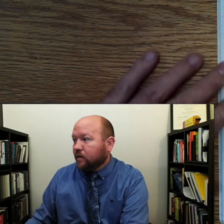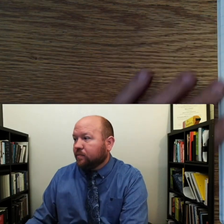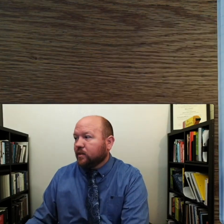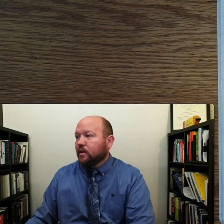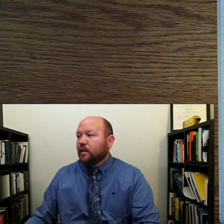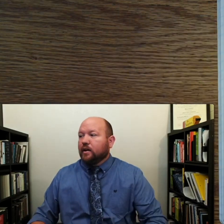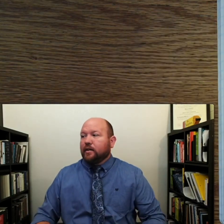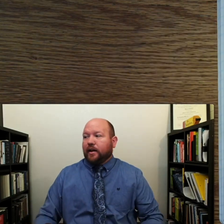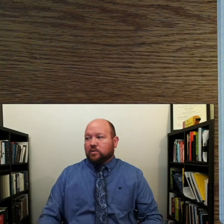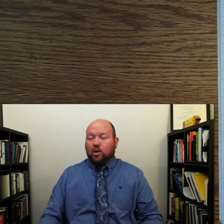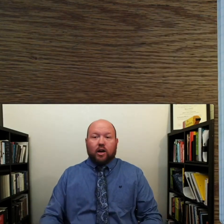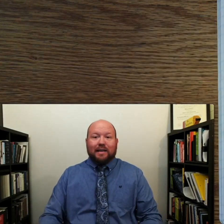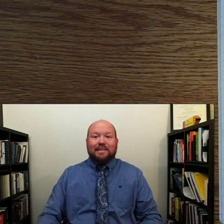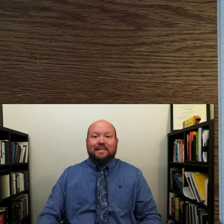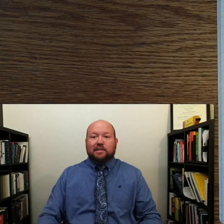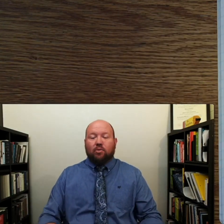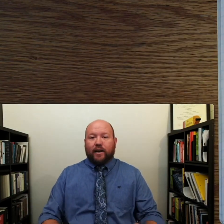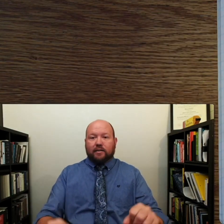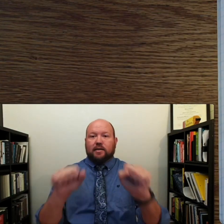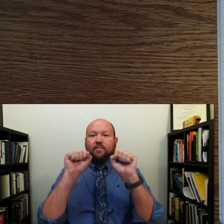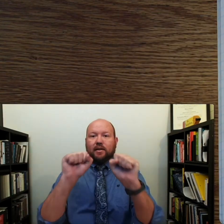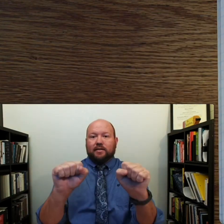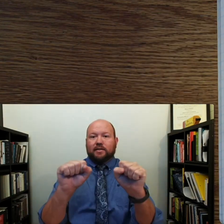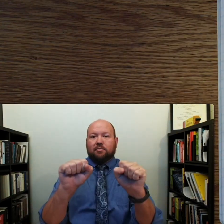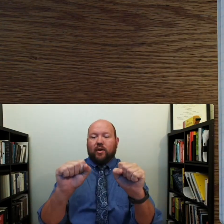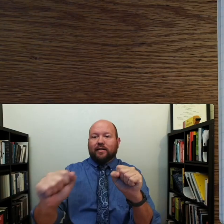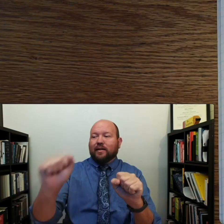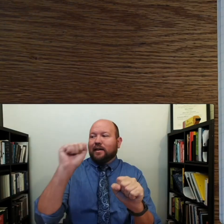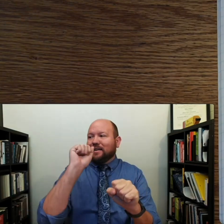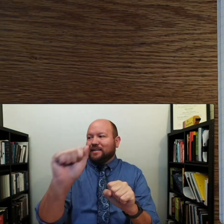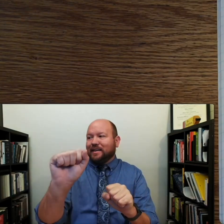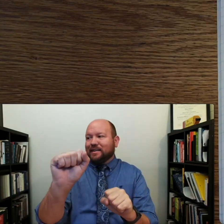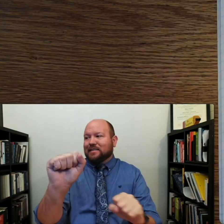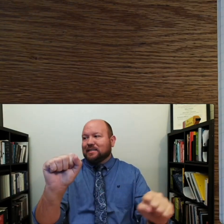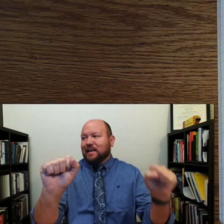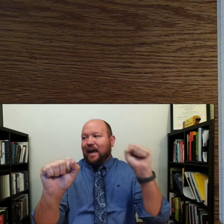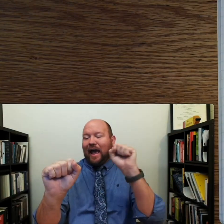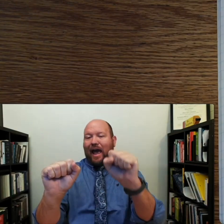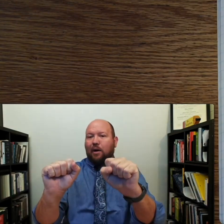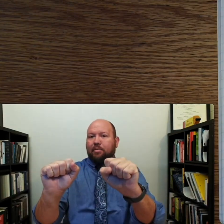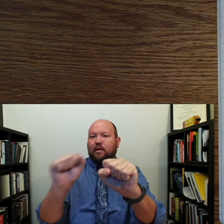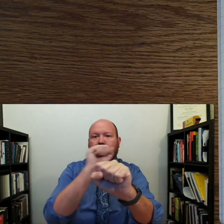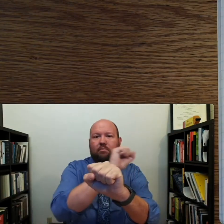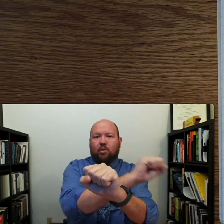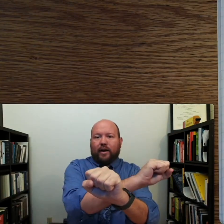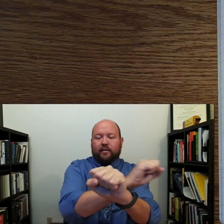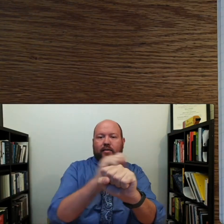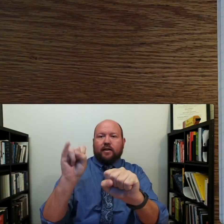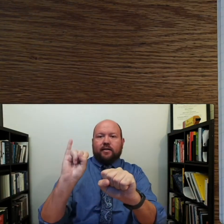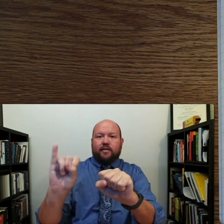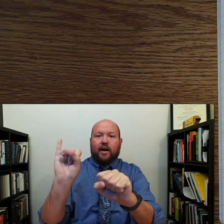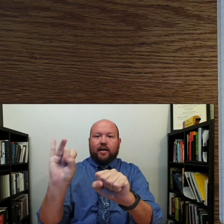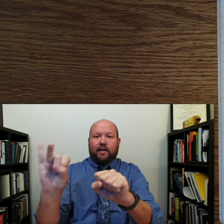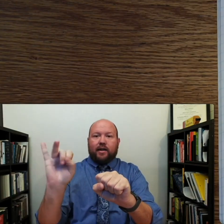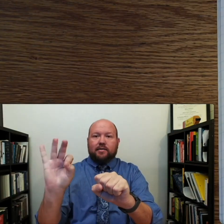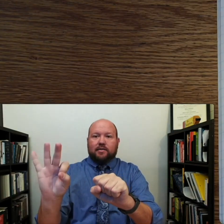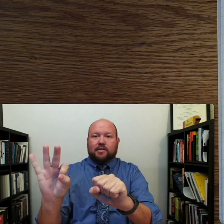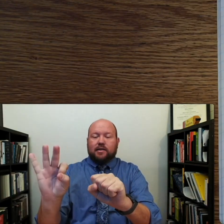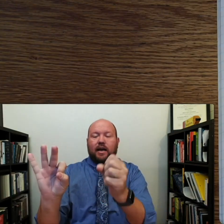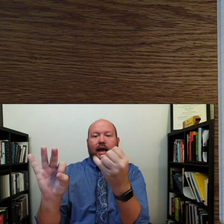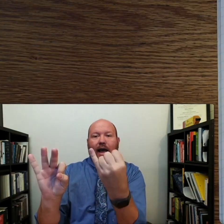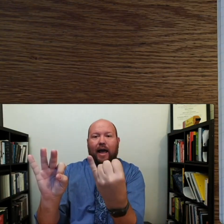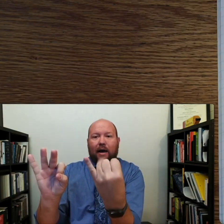Preliminary. Next word, disappoint. Disappoint. Dis app point. Da